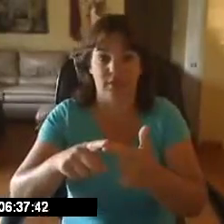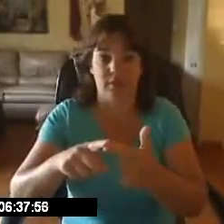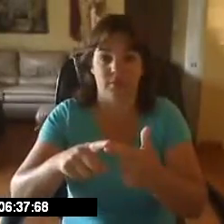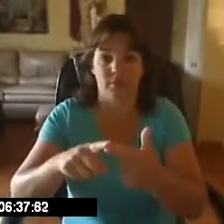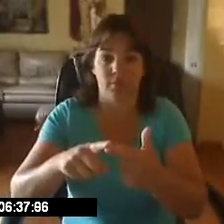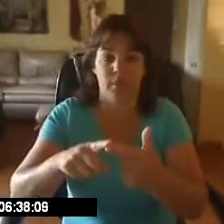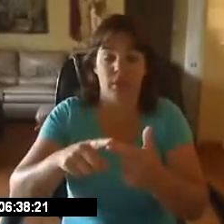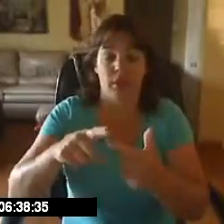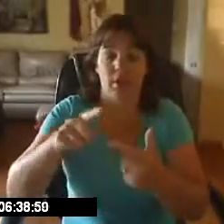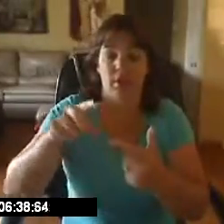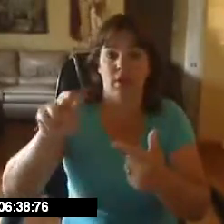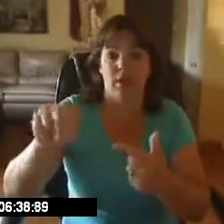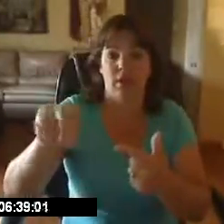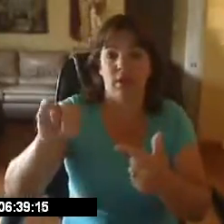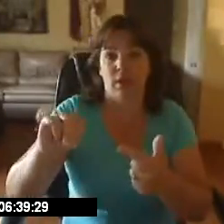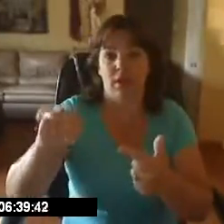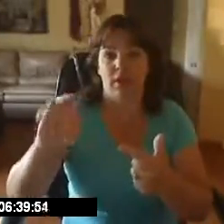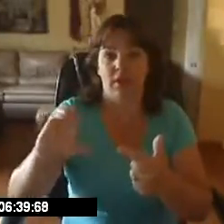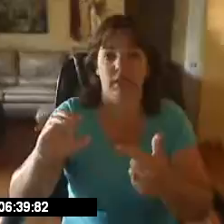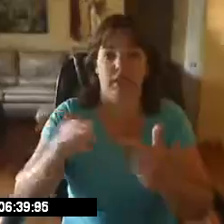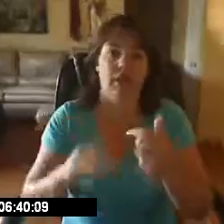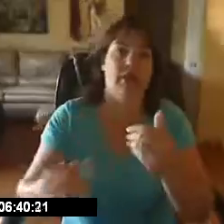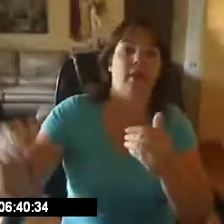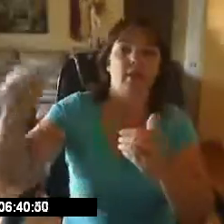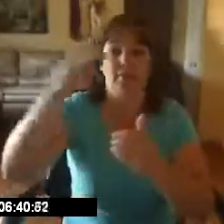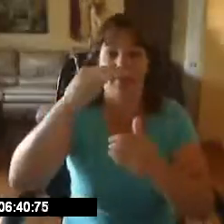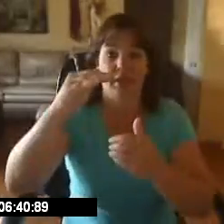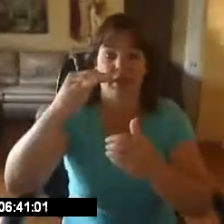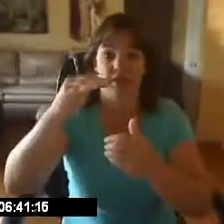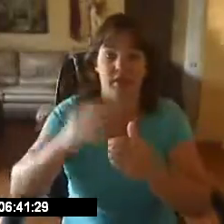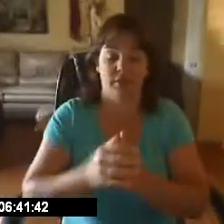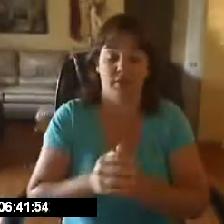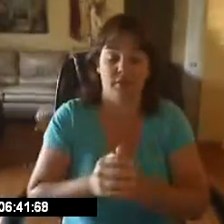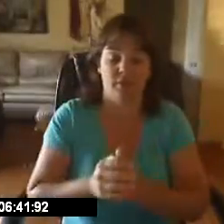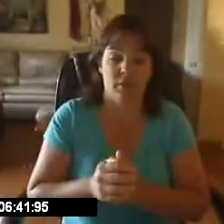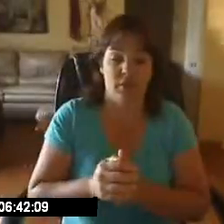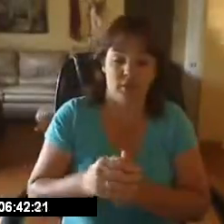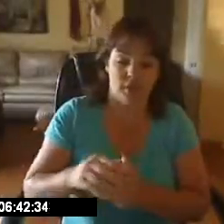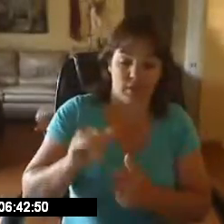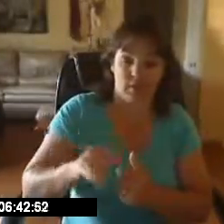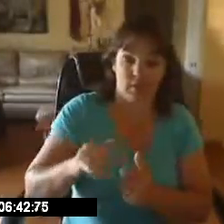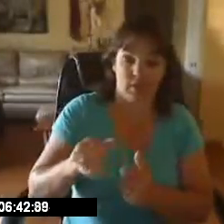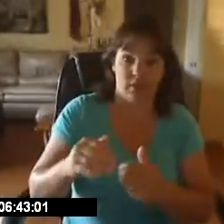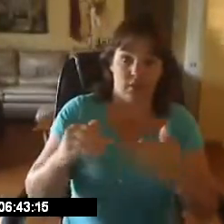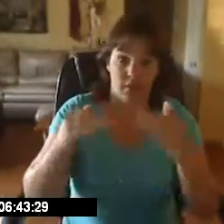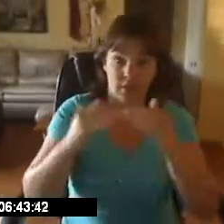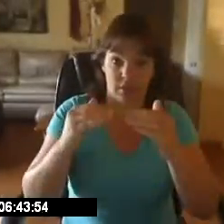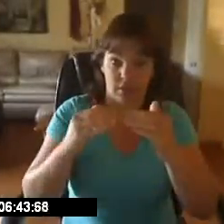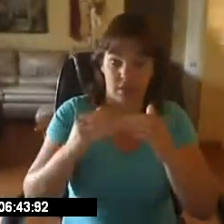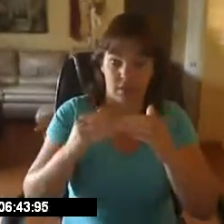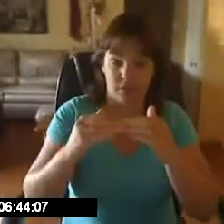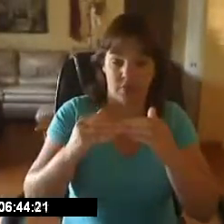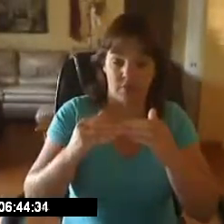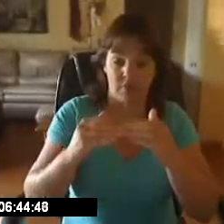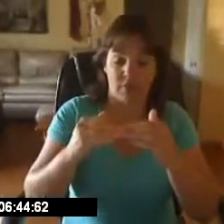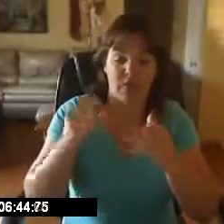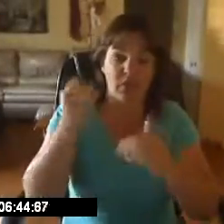called NIC Advanced. And in this level, if you achieve the advanced level, you